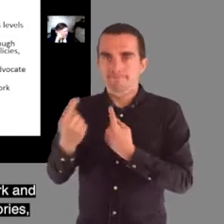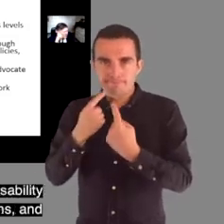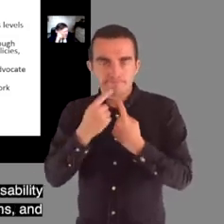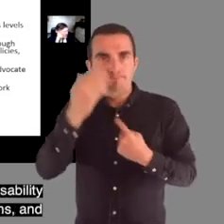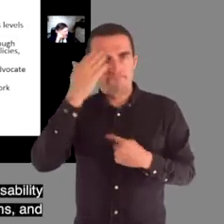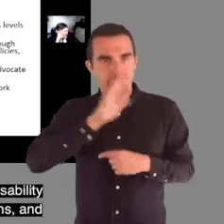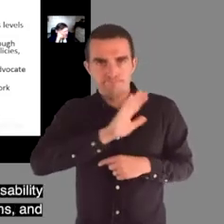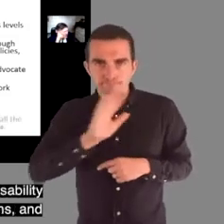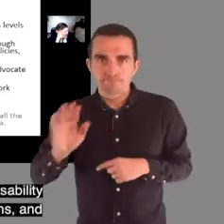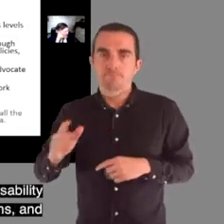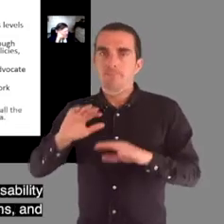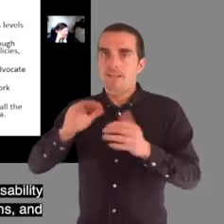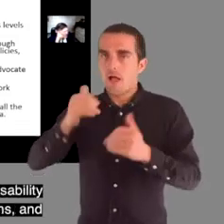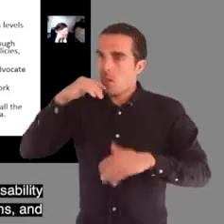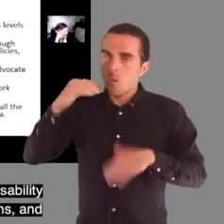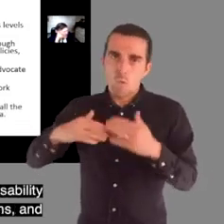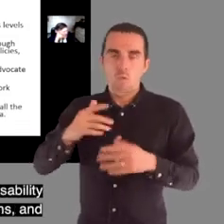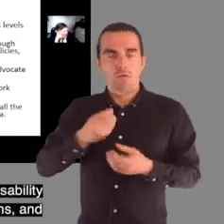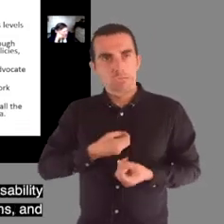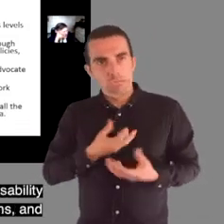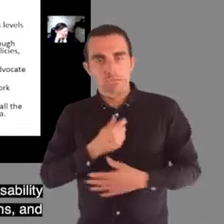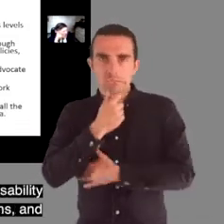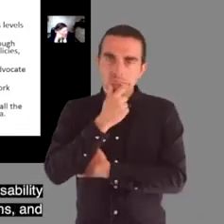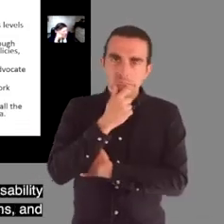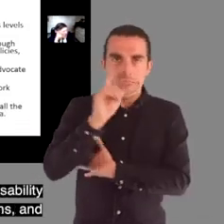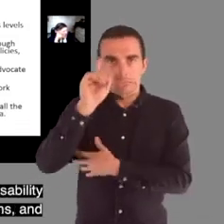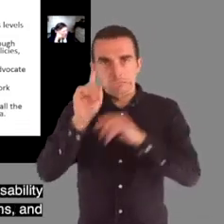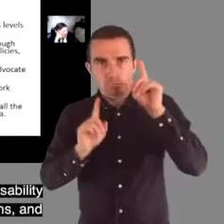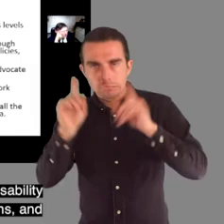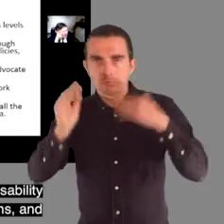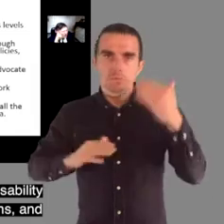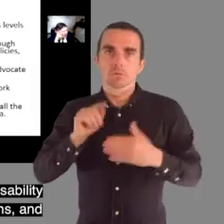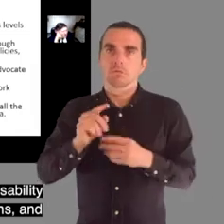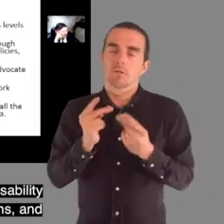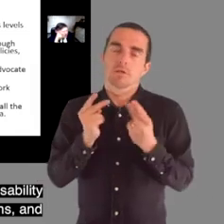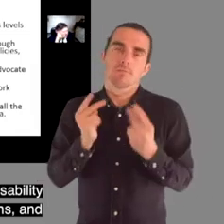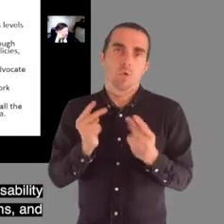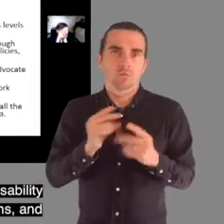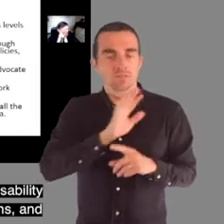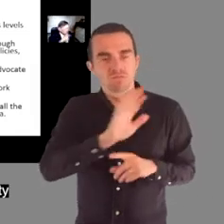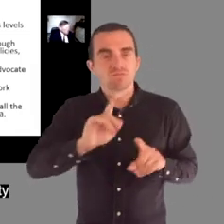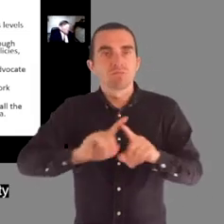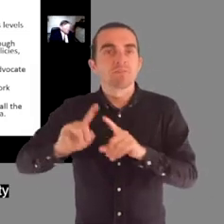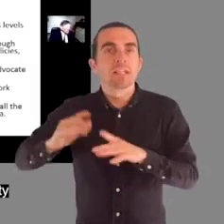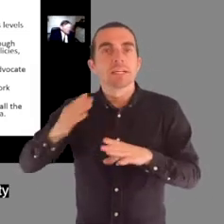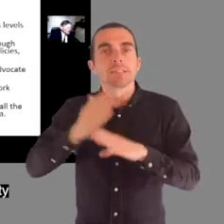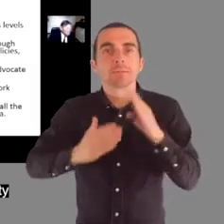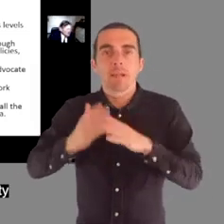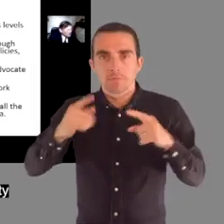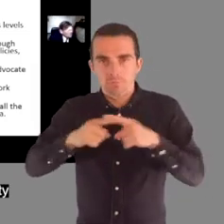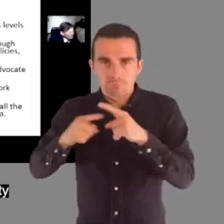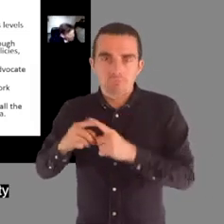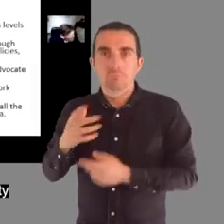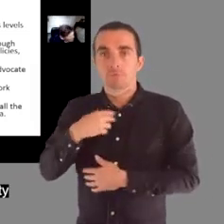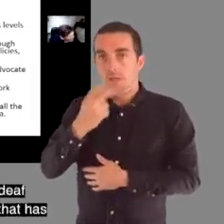all territories, and to build a common cross-disability platform for sharing our concerns. And this issue of